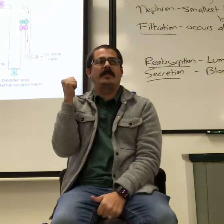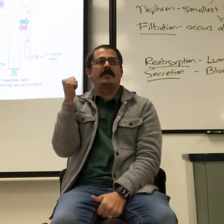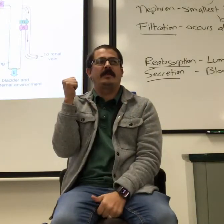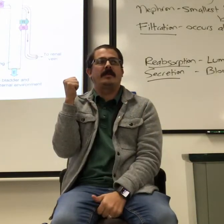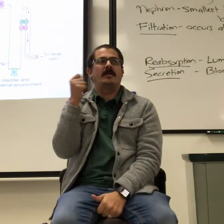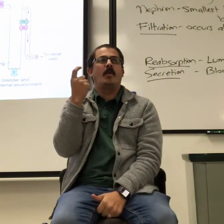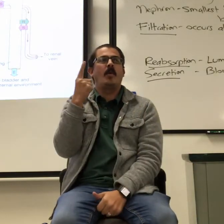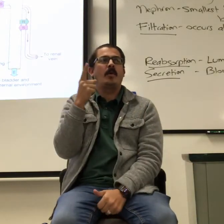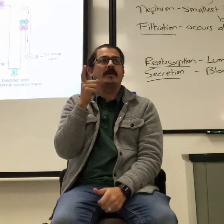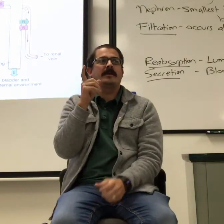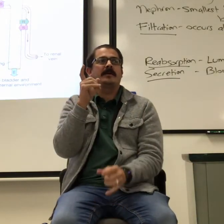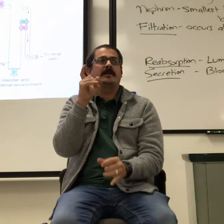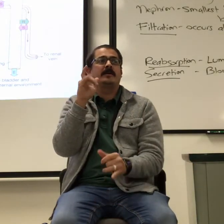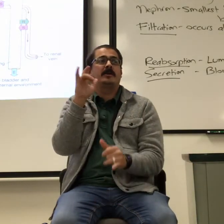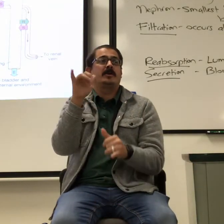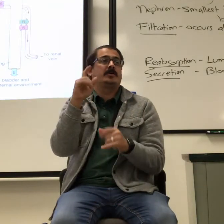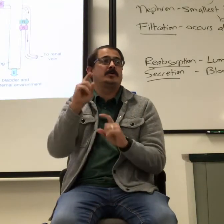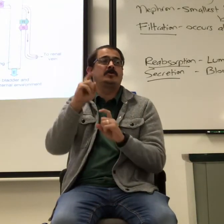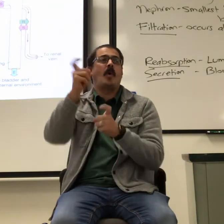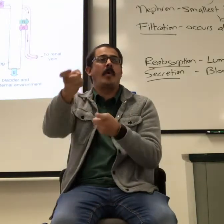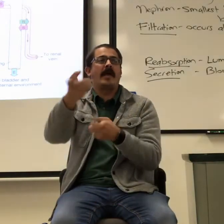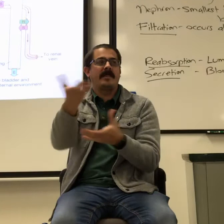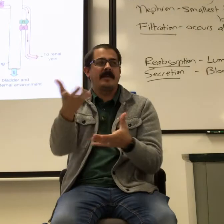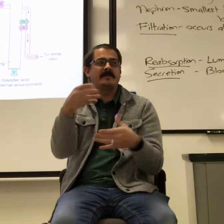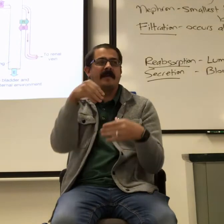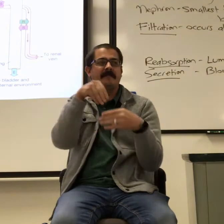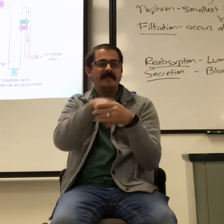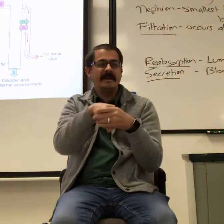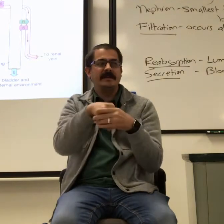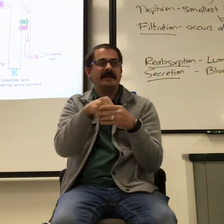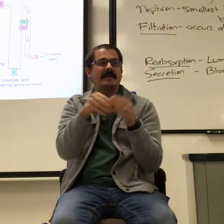only can donate things that fit into the box?